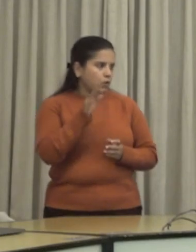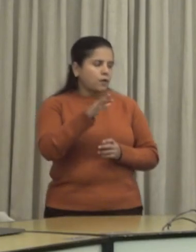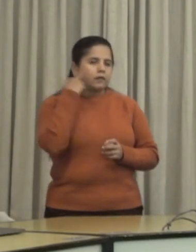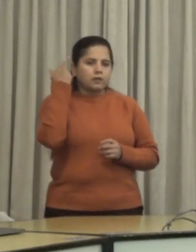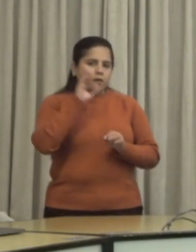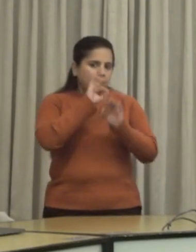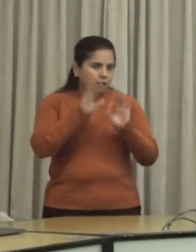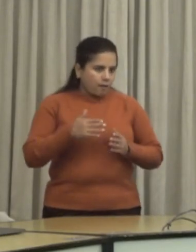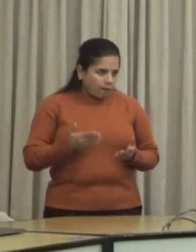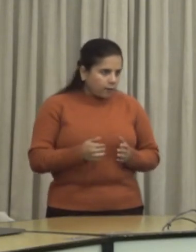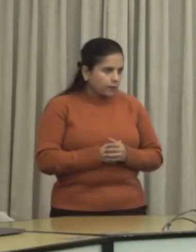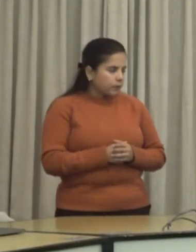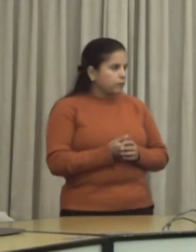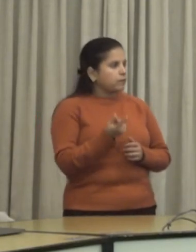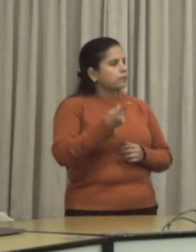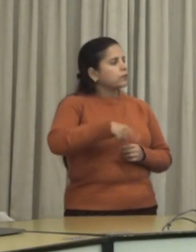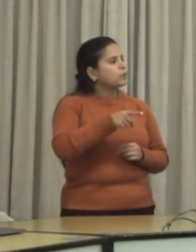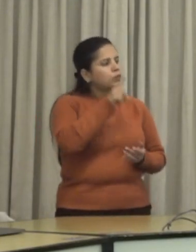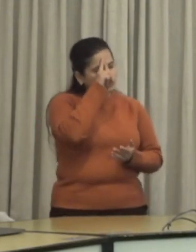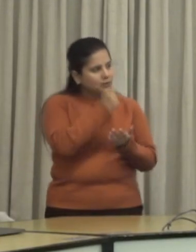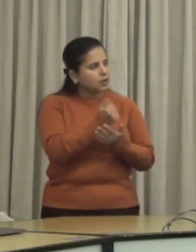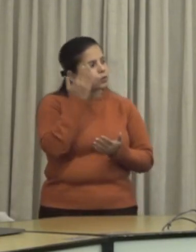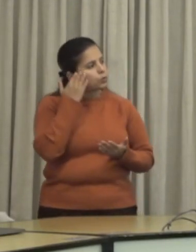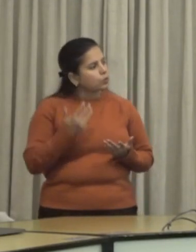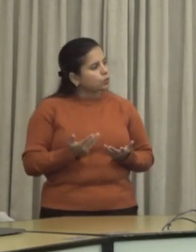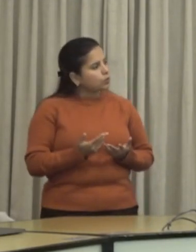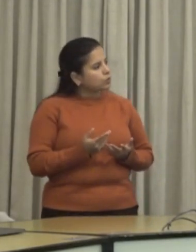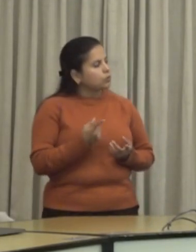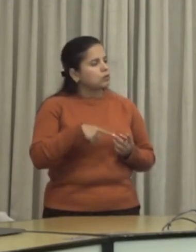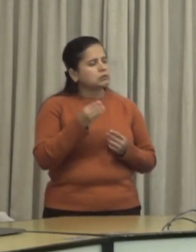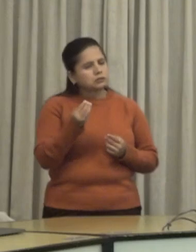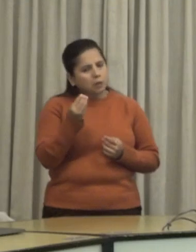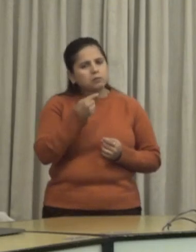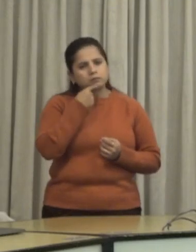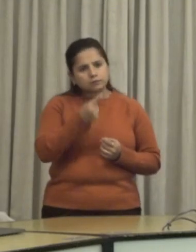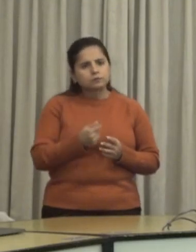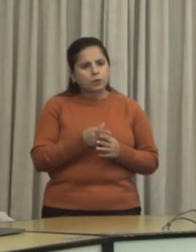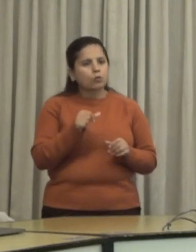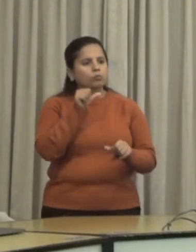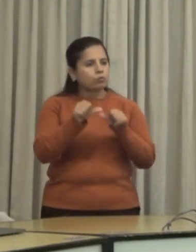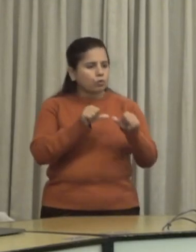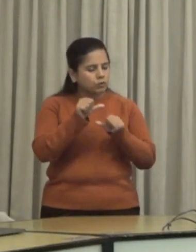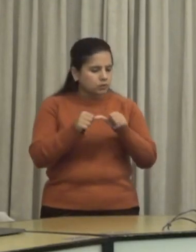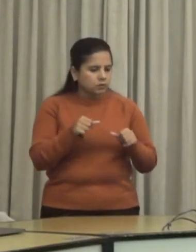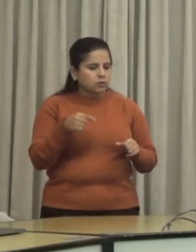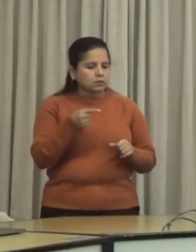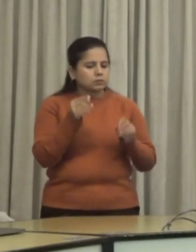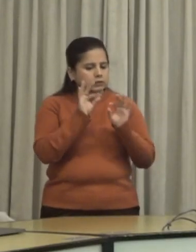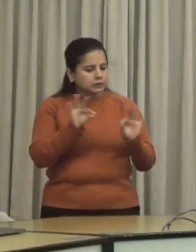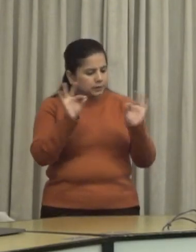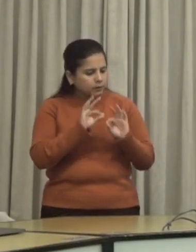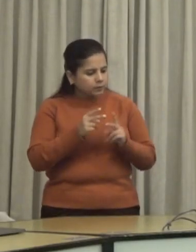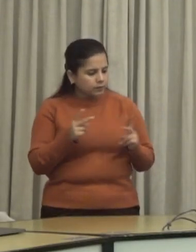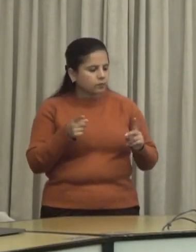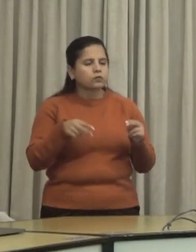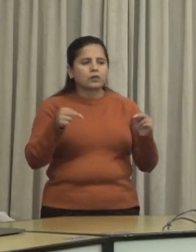reasons thereof, why you're taking the decision. So those sort of procedural simplification